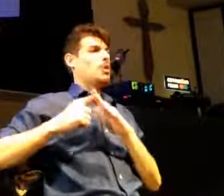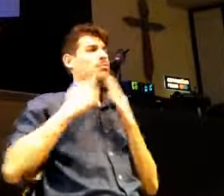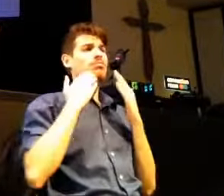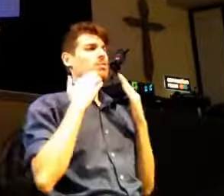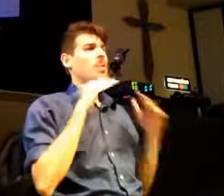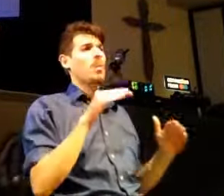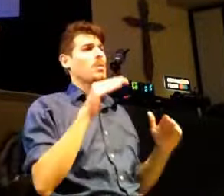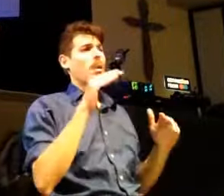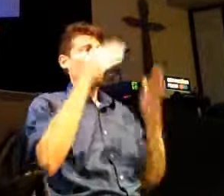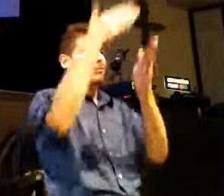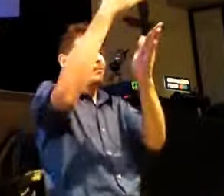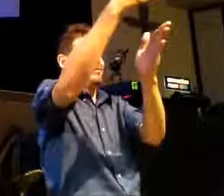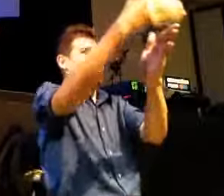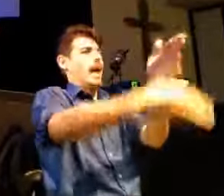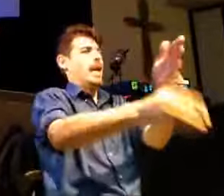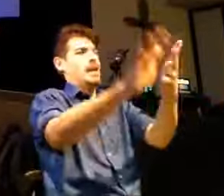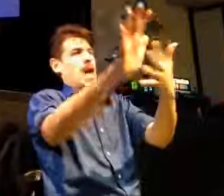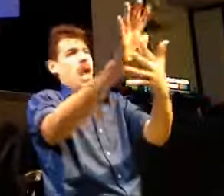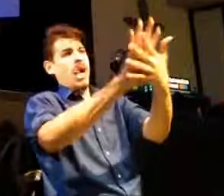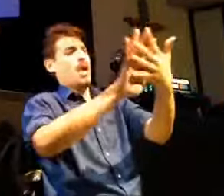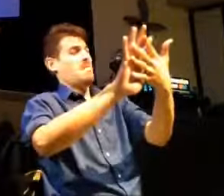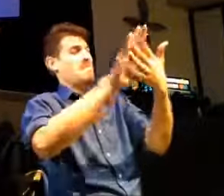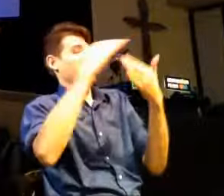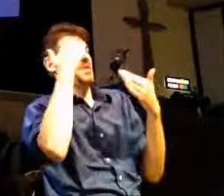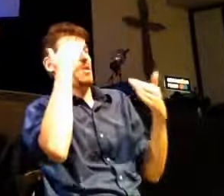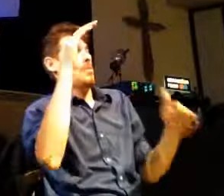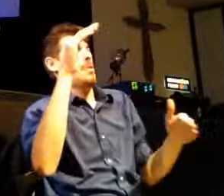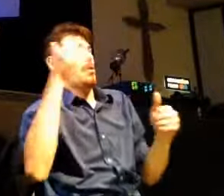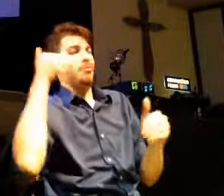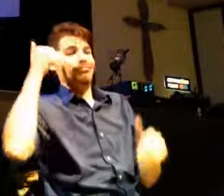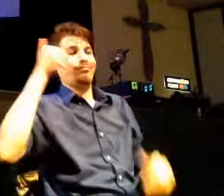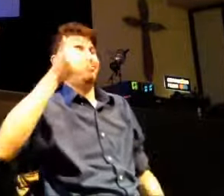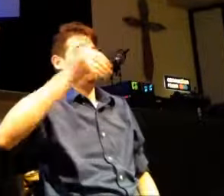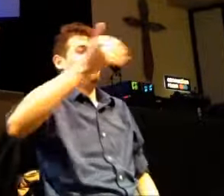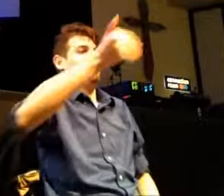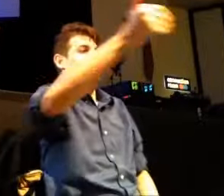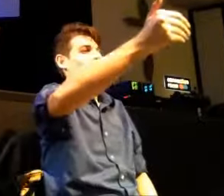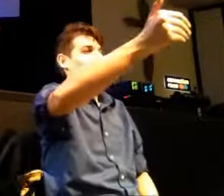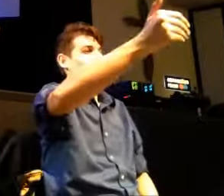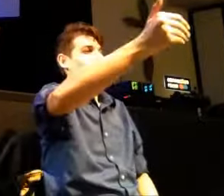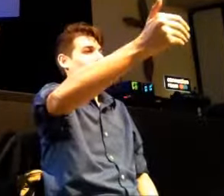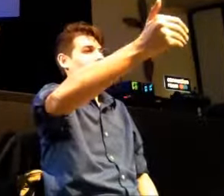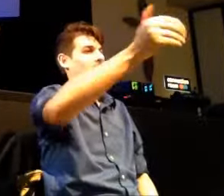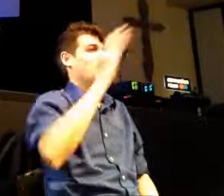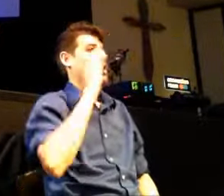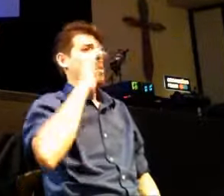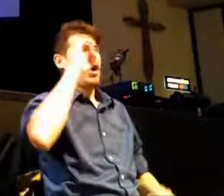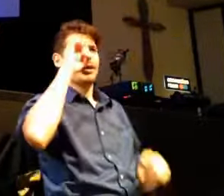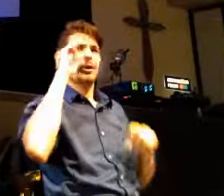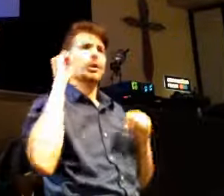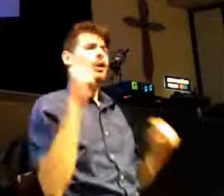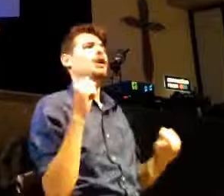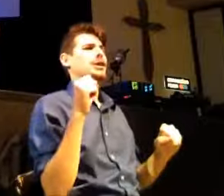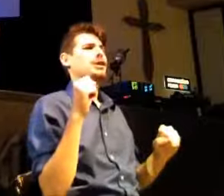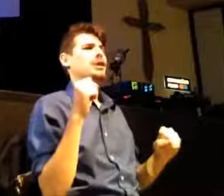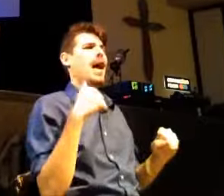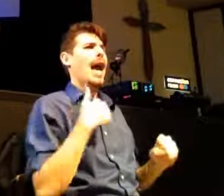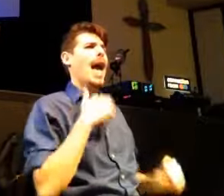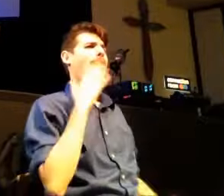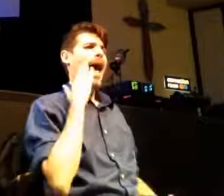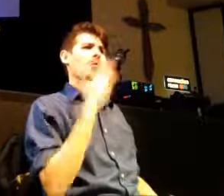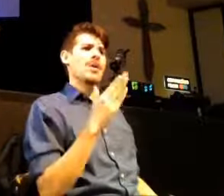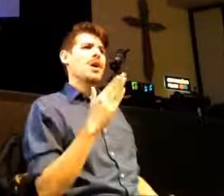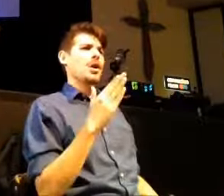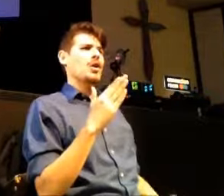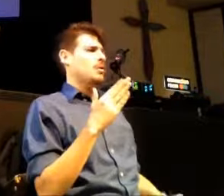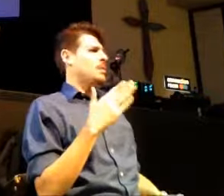the boat. It starts with the courage to say, I will have the hard conversation. I'll be vulnerable in my